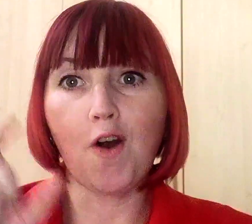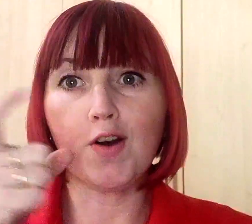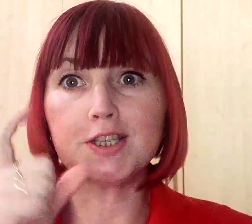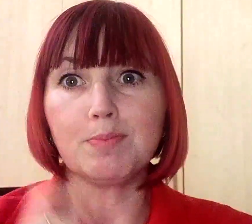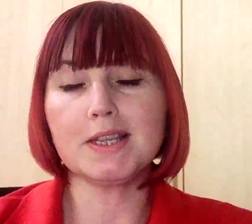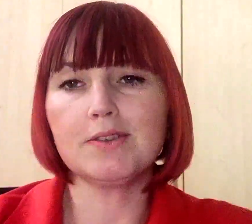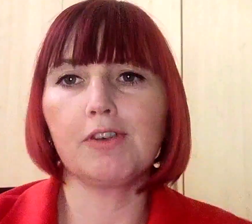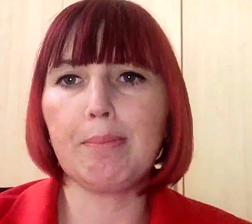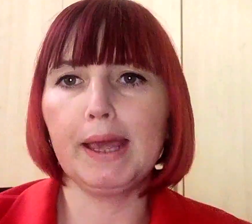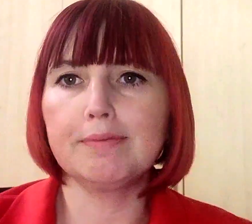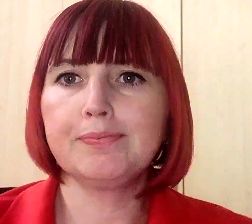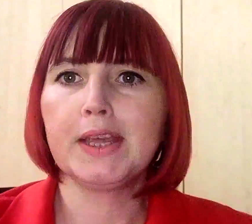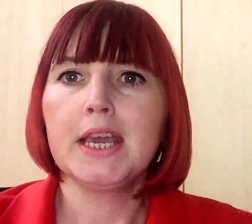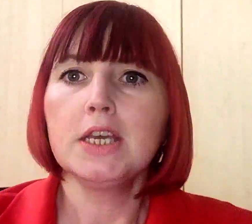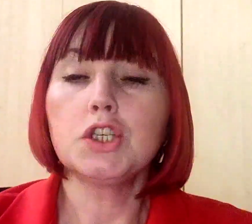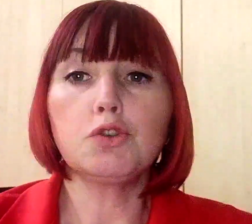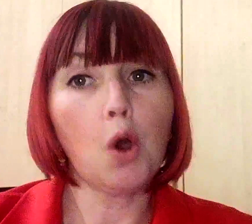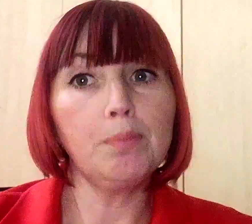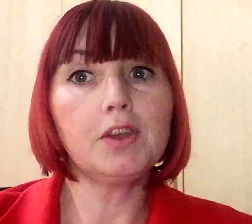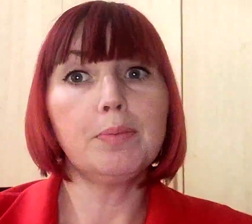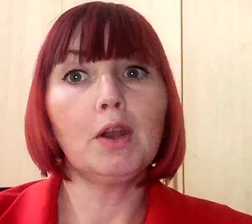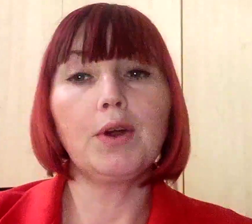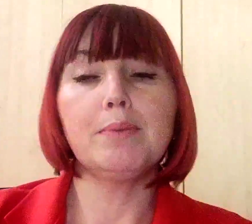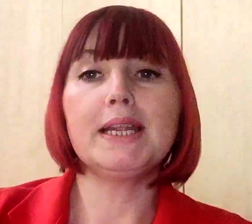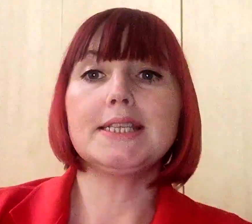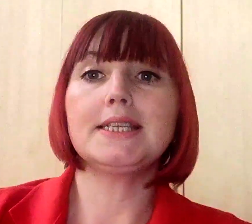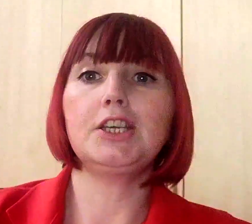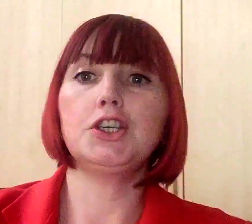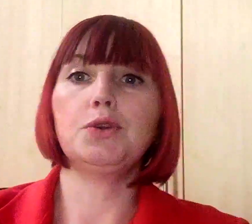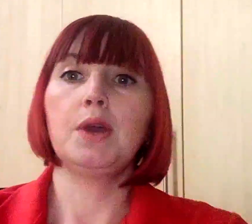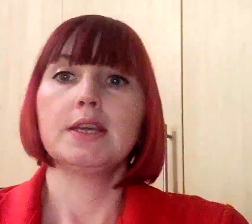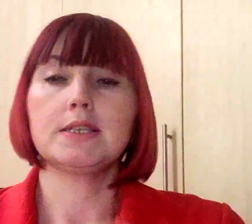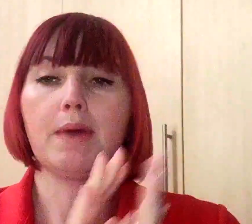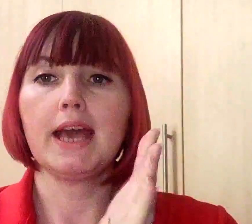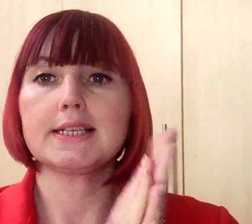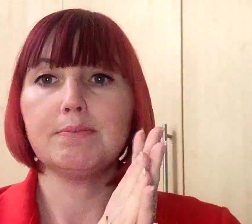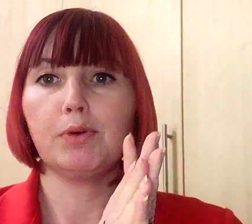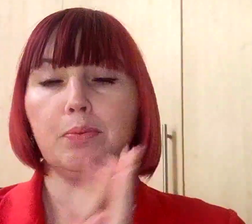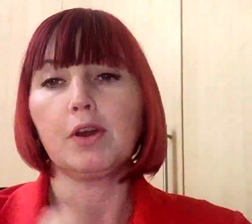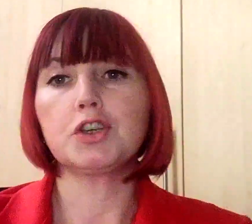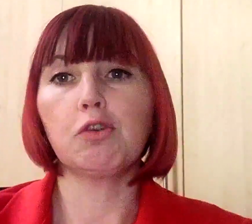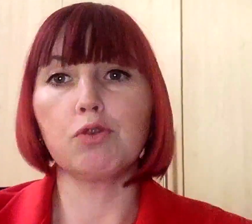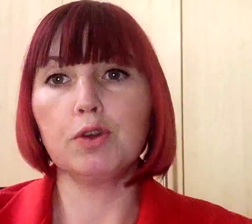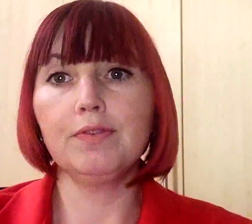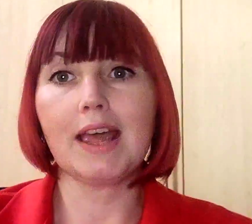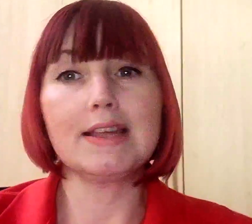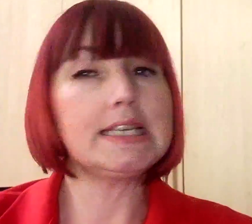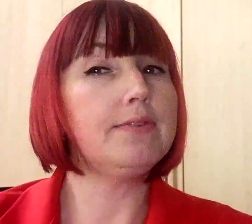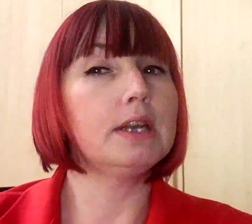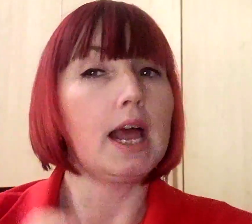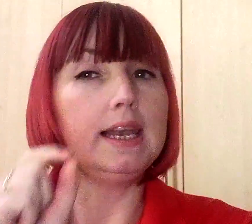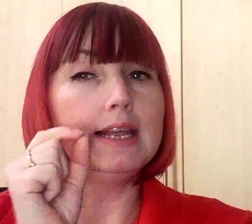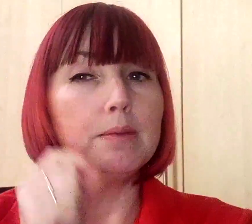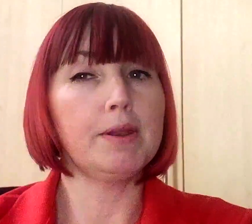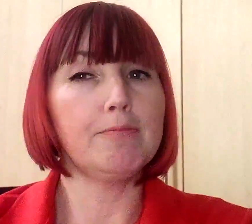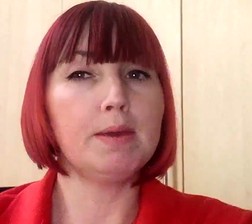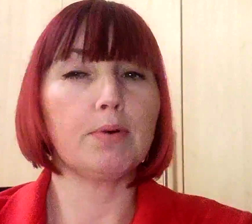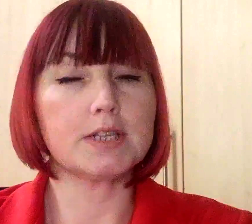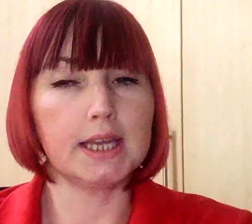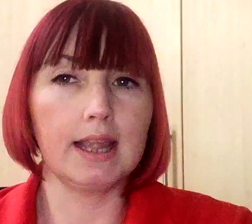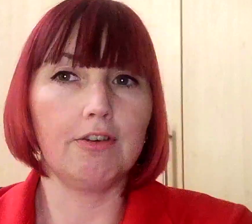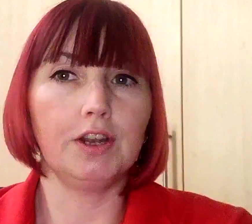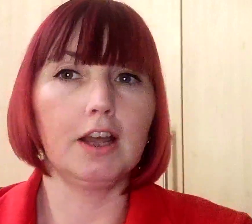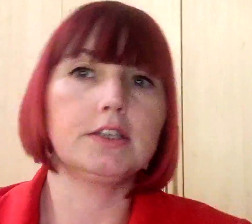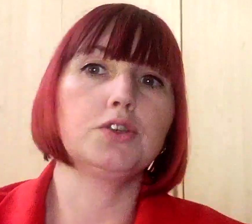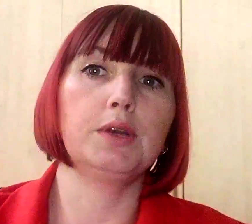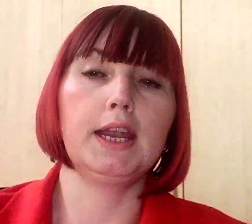those fast bits of rapping. So Tom's going to be along in a minute to teach you some excellent body percussion grooves, and there's even a little bit of